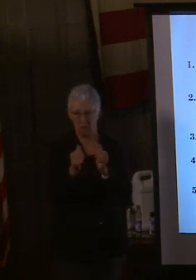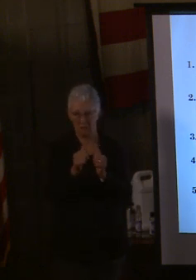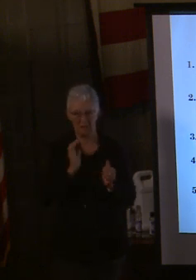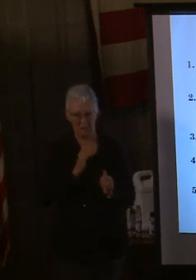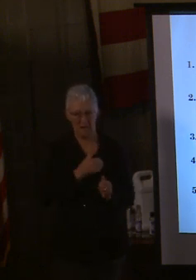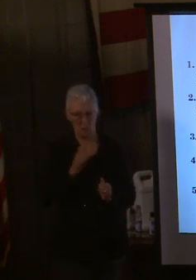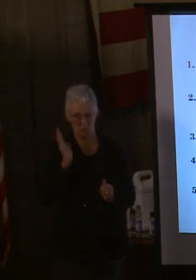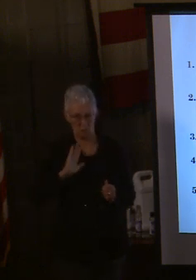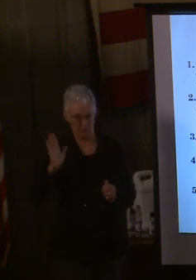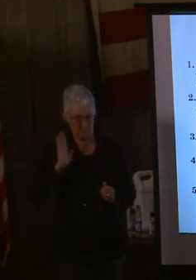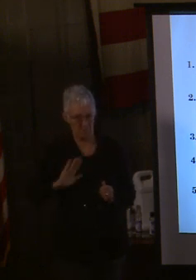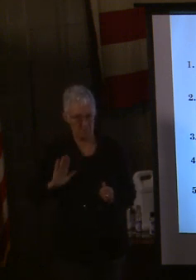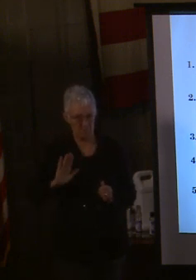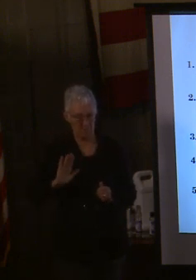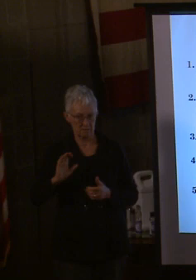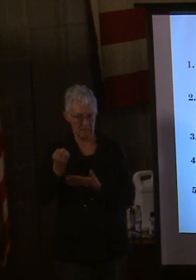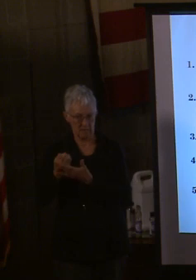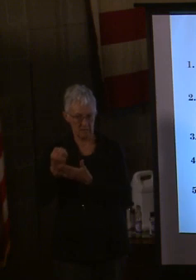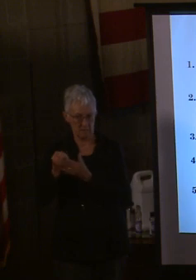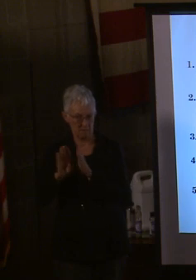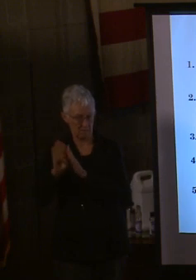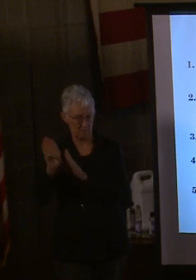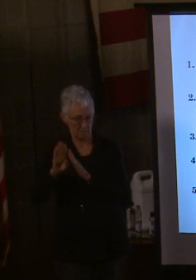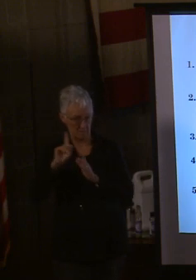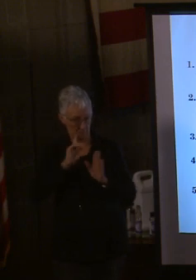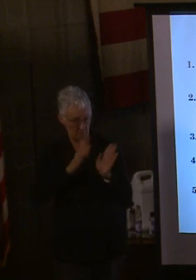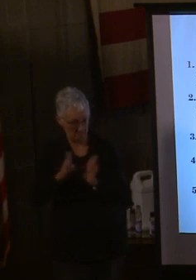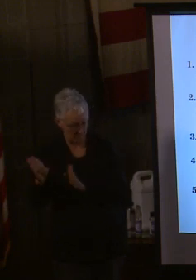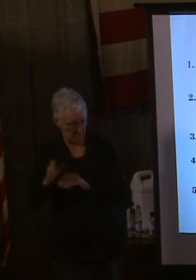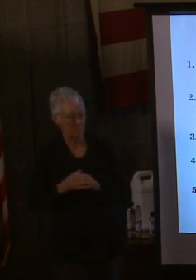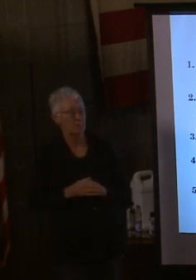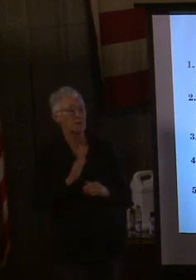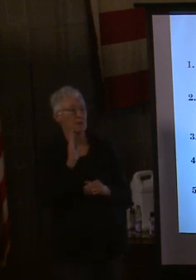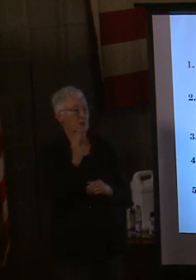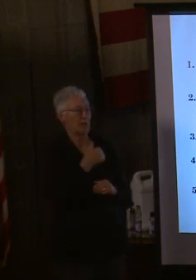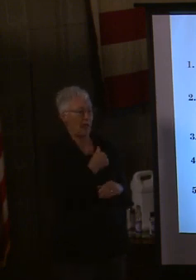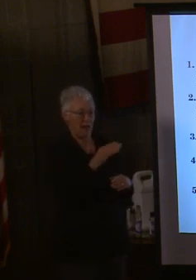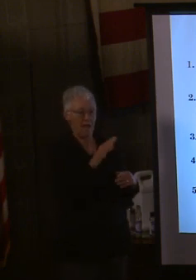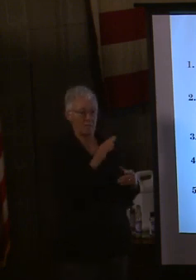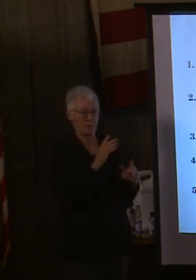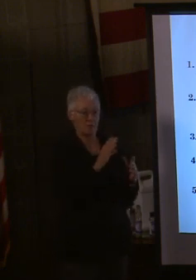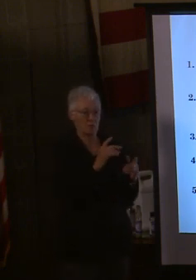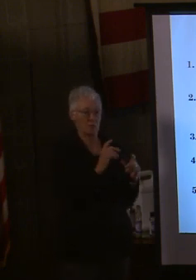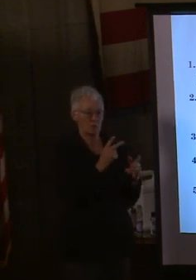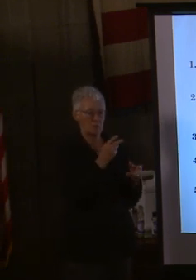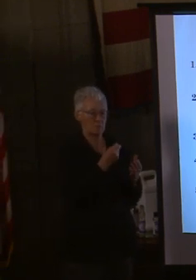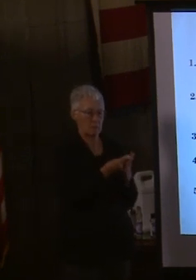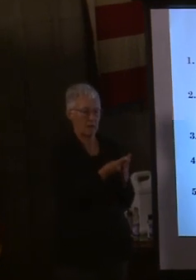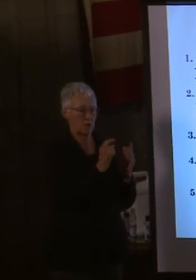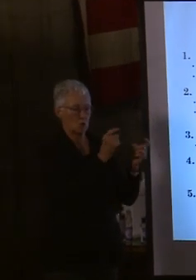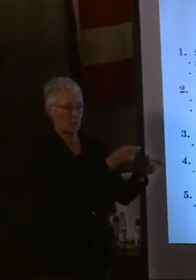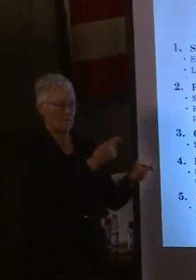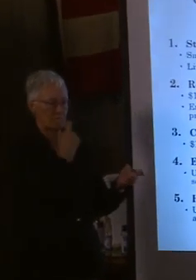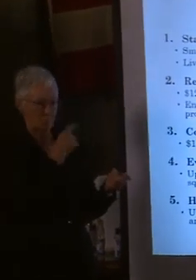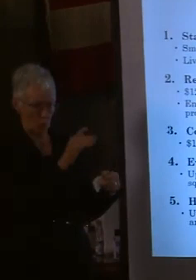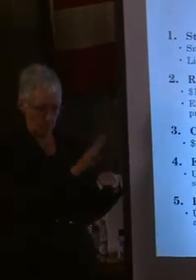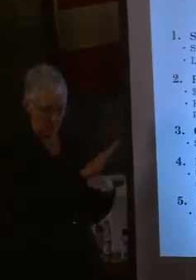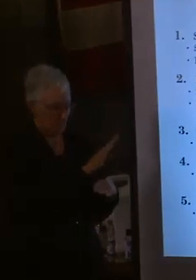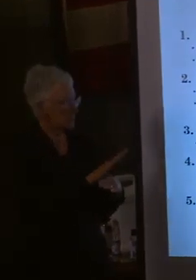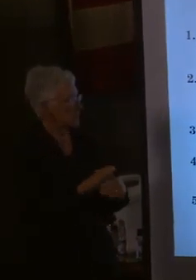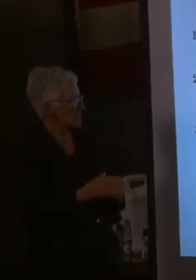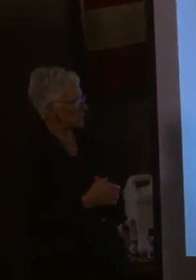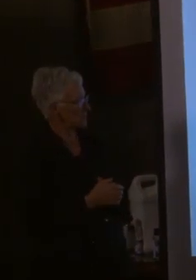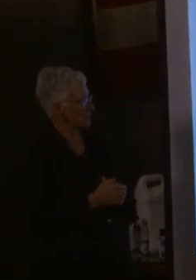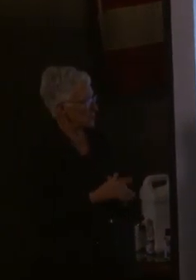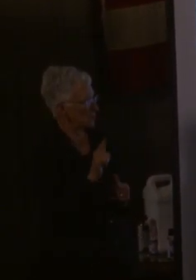Development. And it's going to be starting with, again, the business stabilization grants. There'll be $12,000 grants, similar to what they were